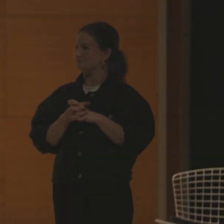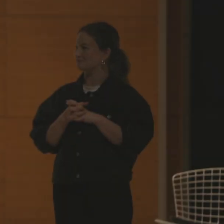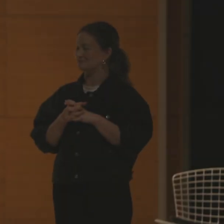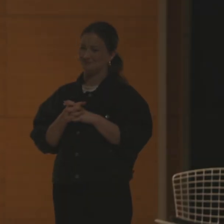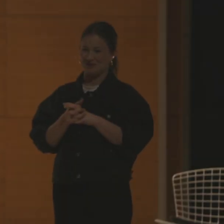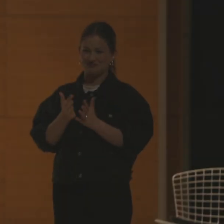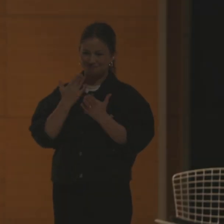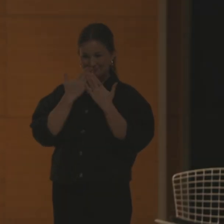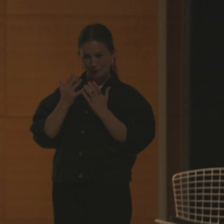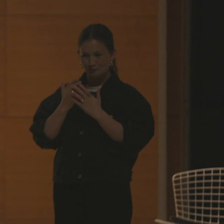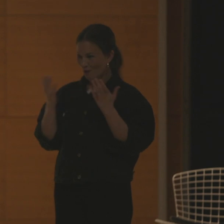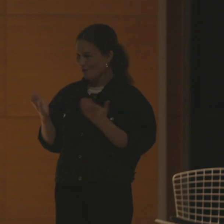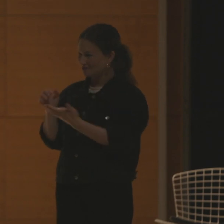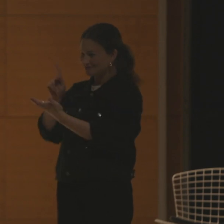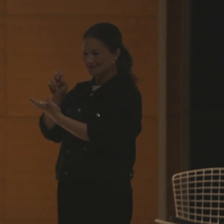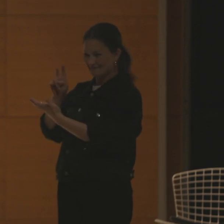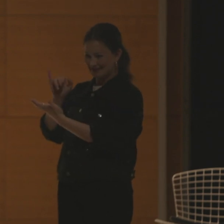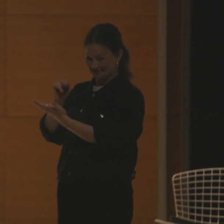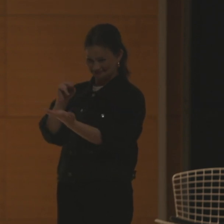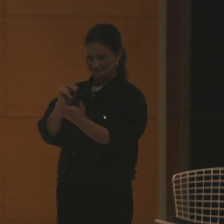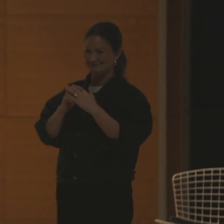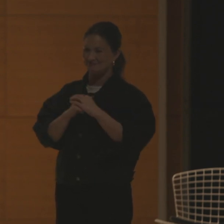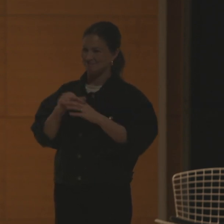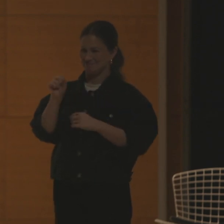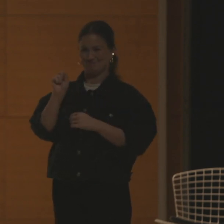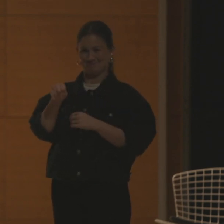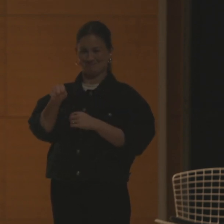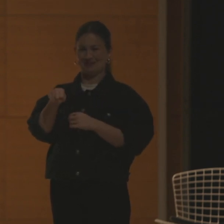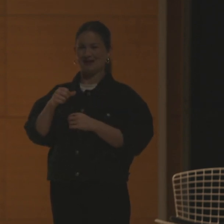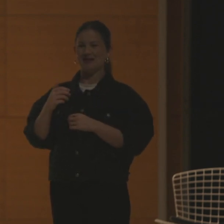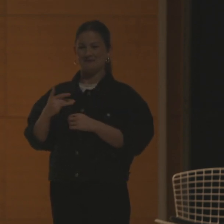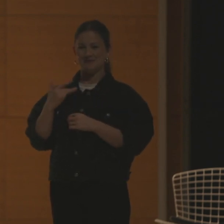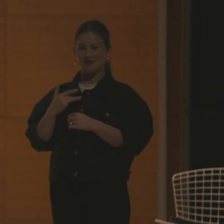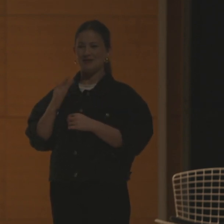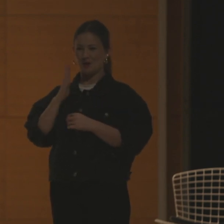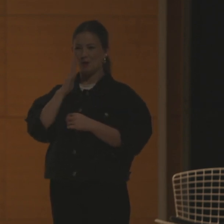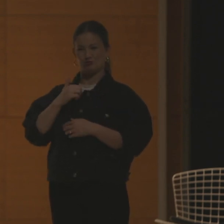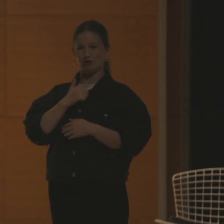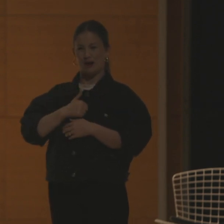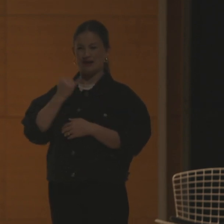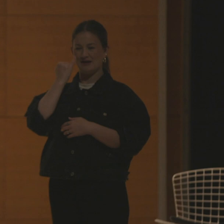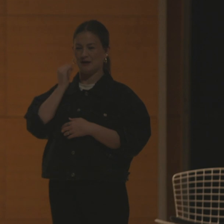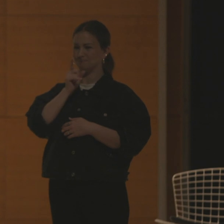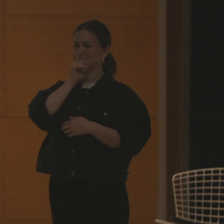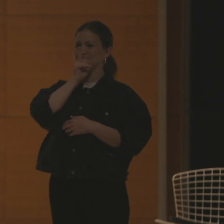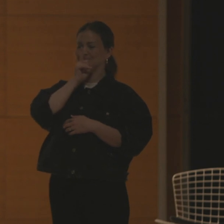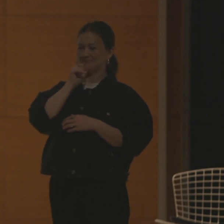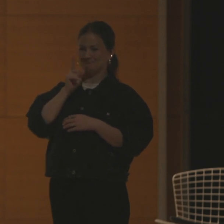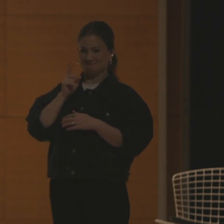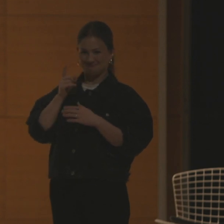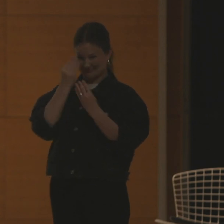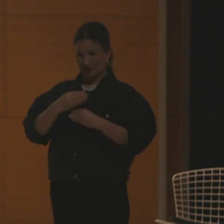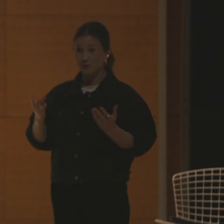Thank you so much, Kevin. I feel like I would be remiss not to say it is out June 20th, which